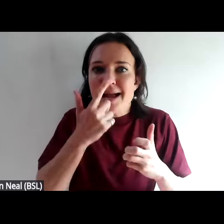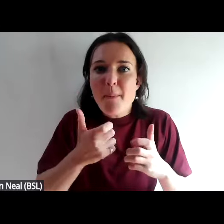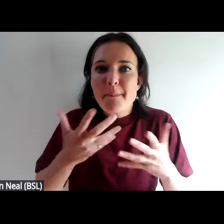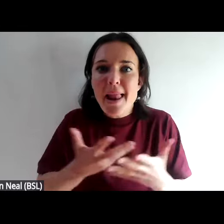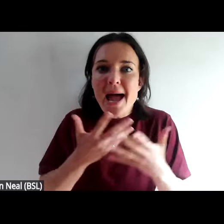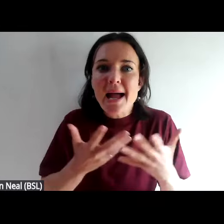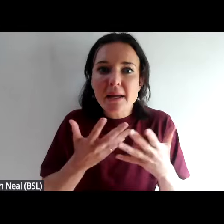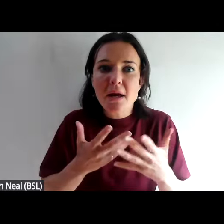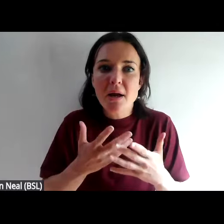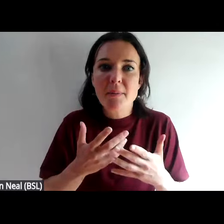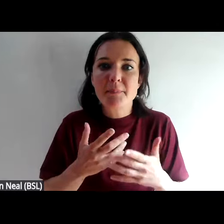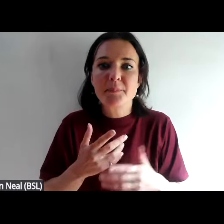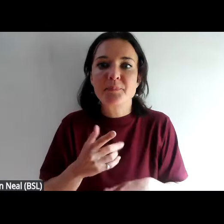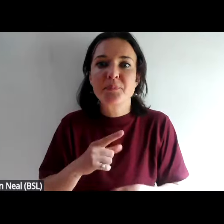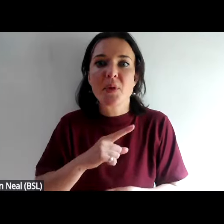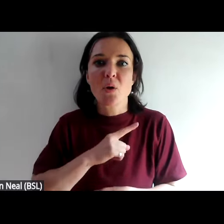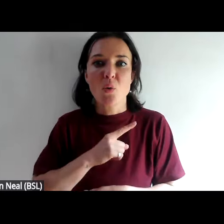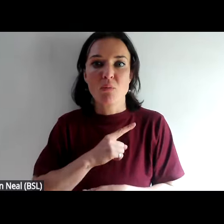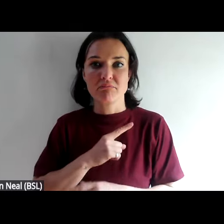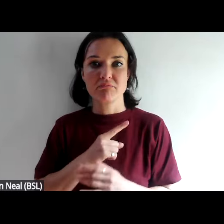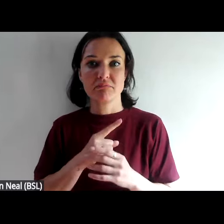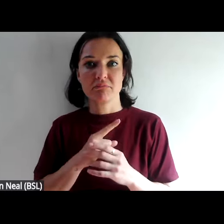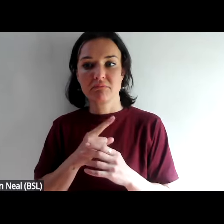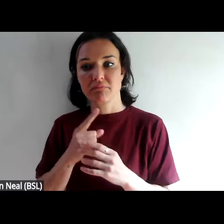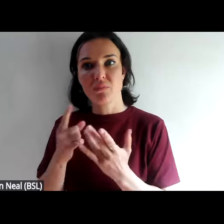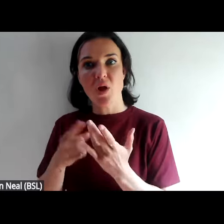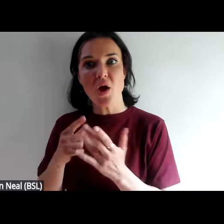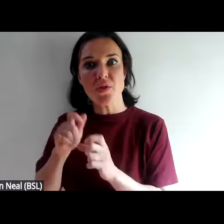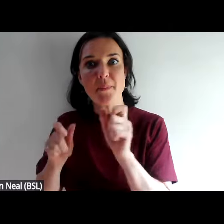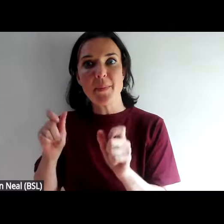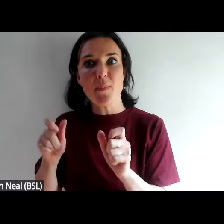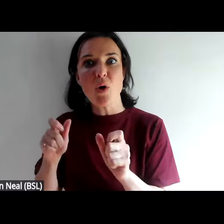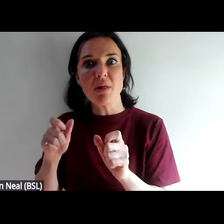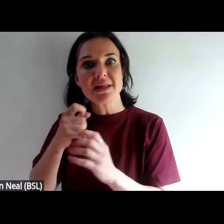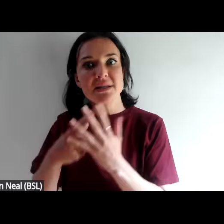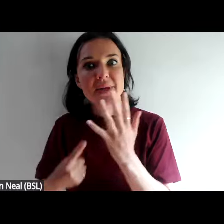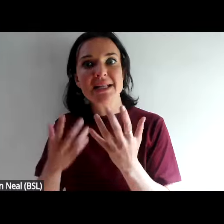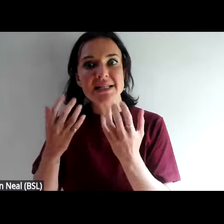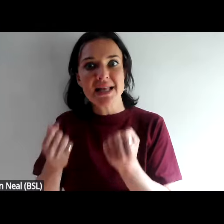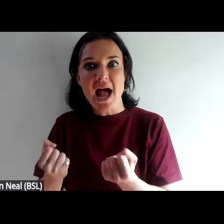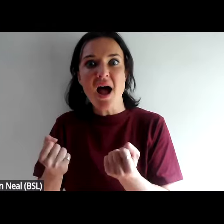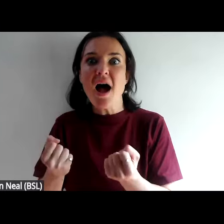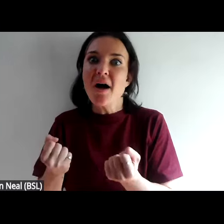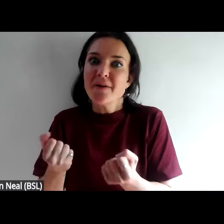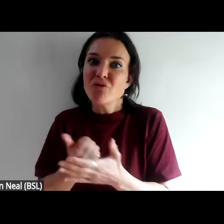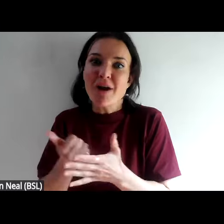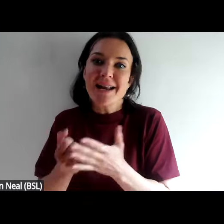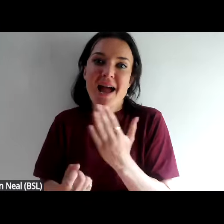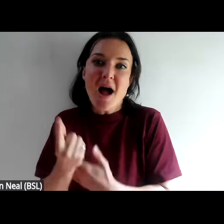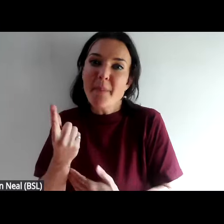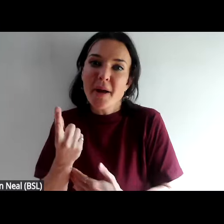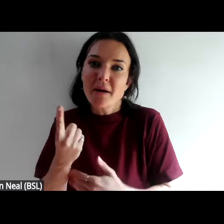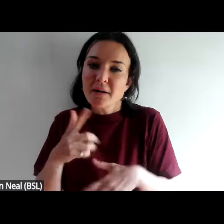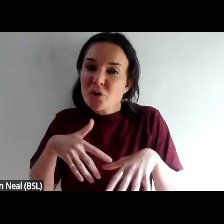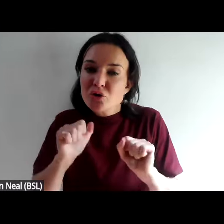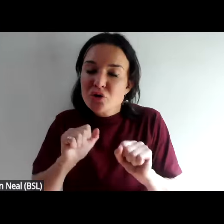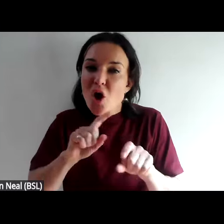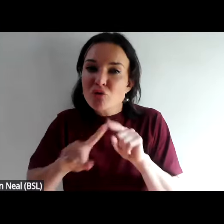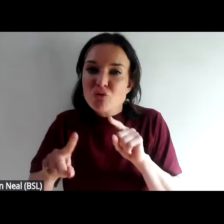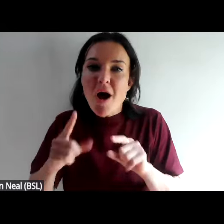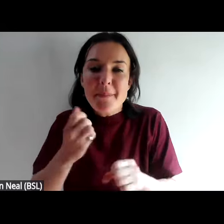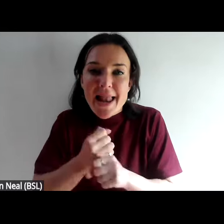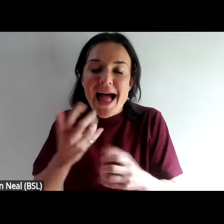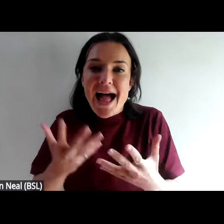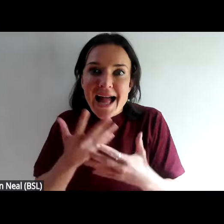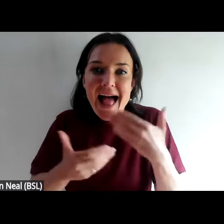for gamers with disabilities, this is so frequently what has to happen. They start trying to play and